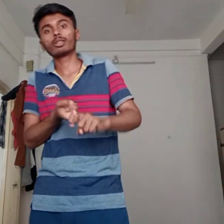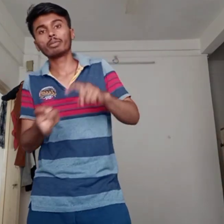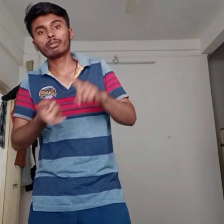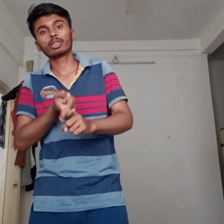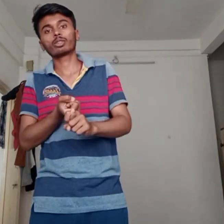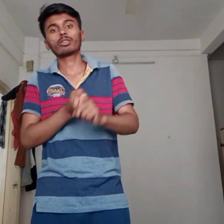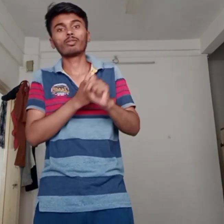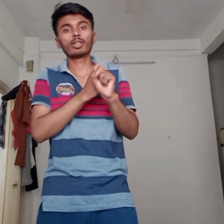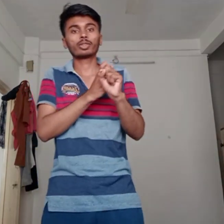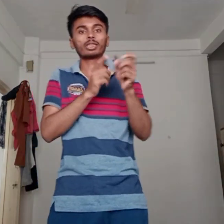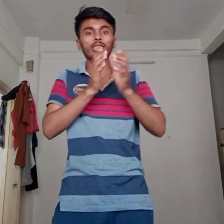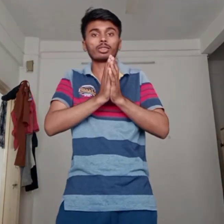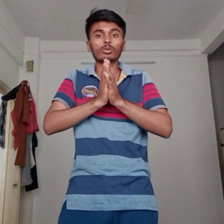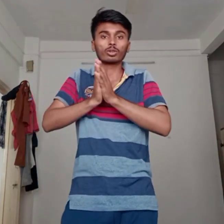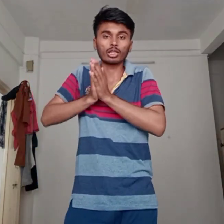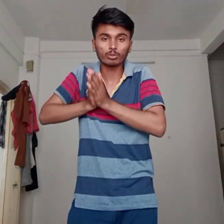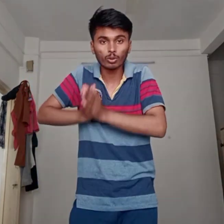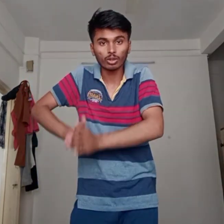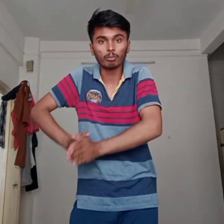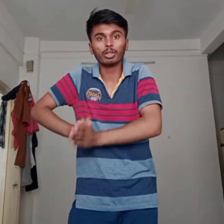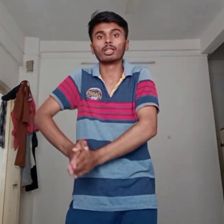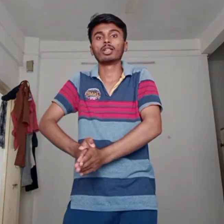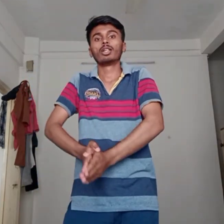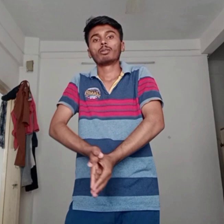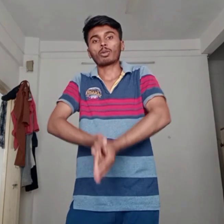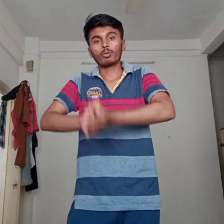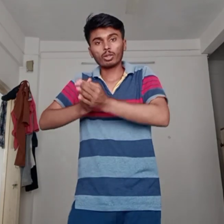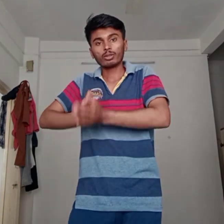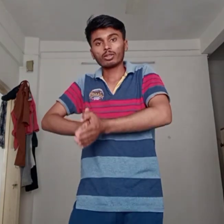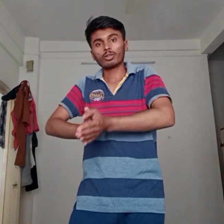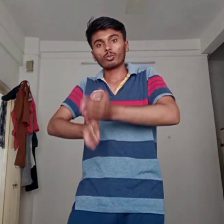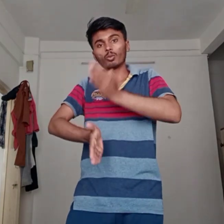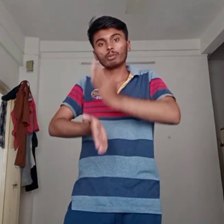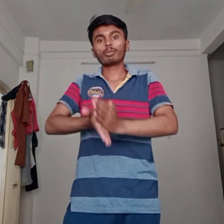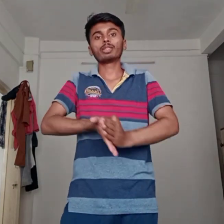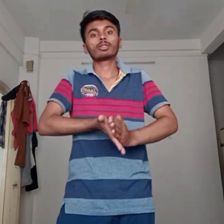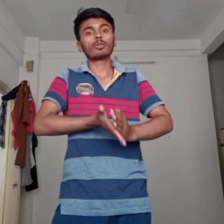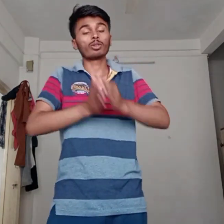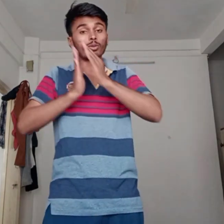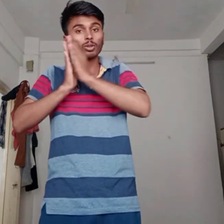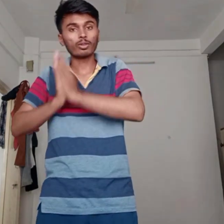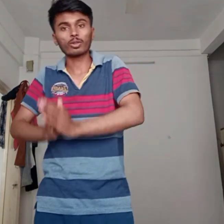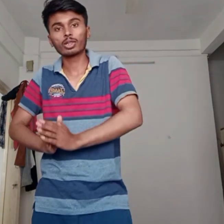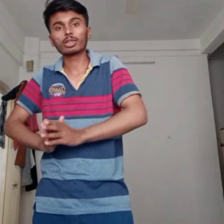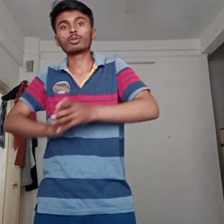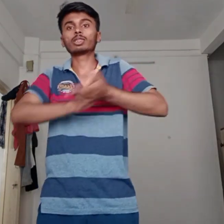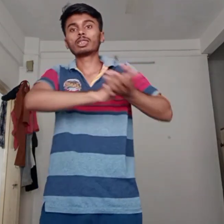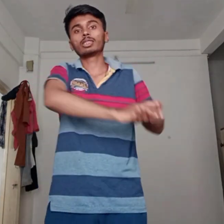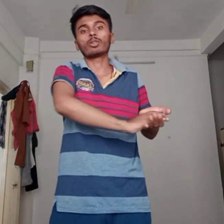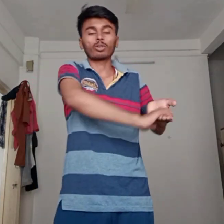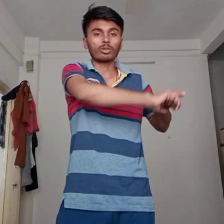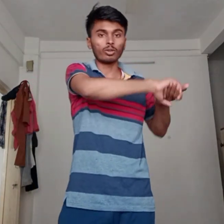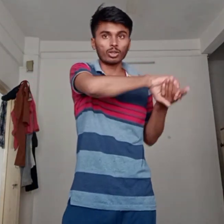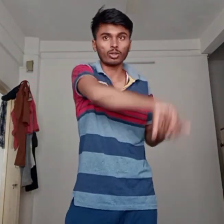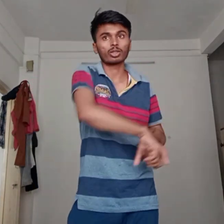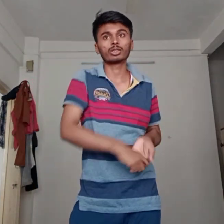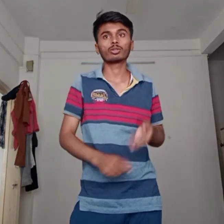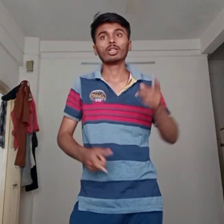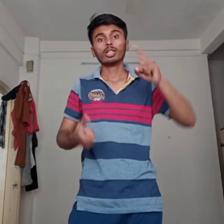main function of the blood vessels is to transport the blood from one place, one organ to the cells of other organs. So the